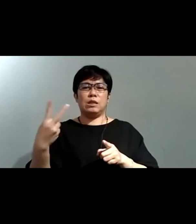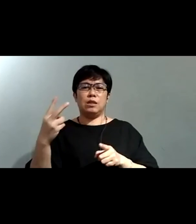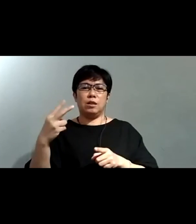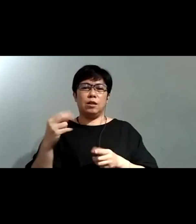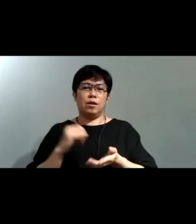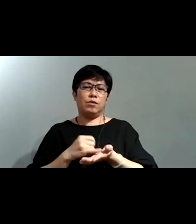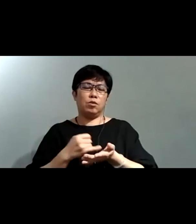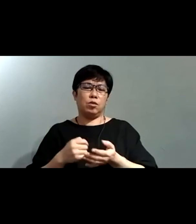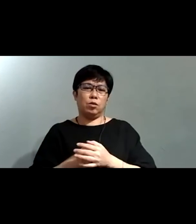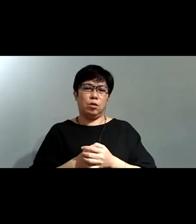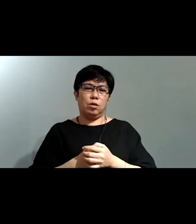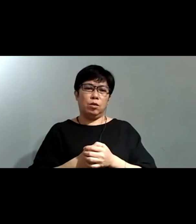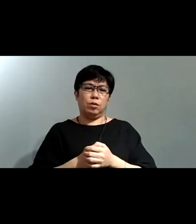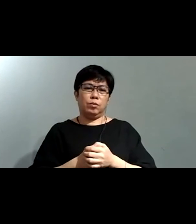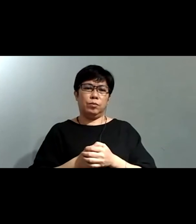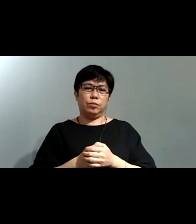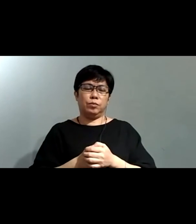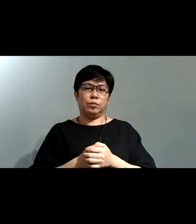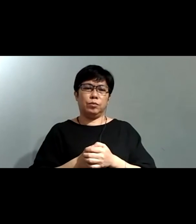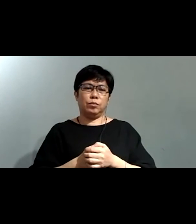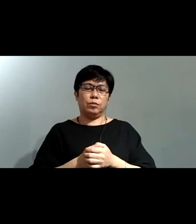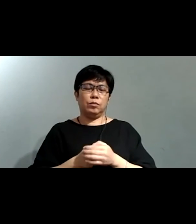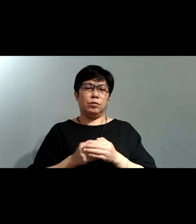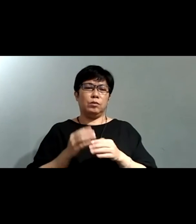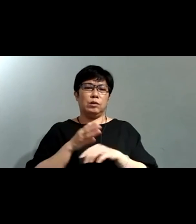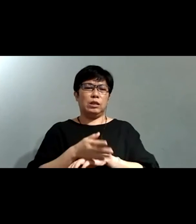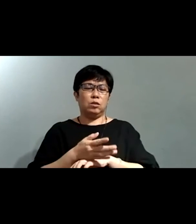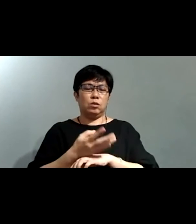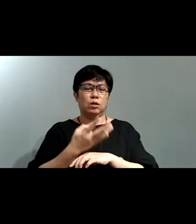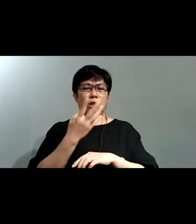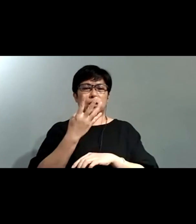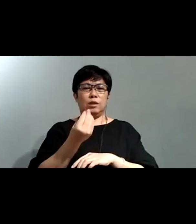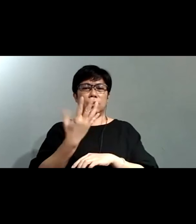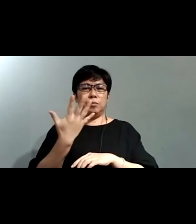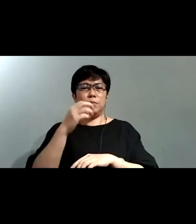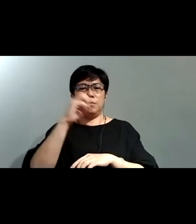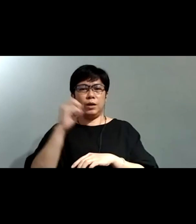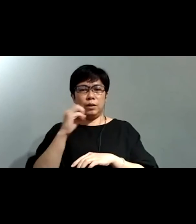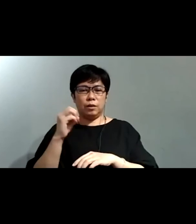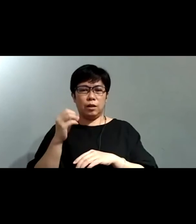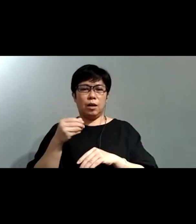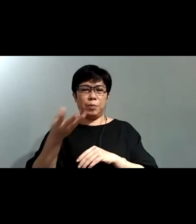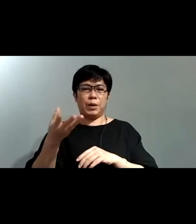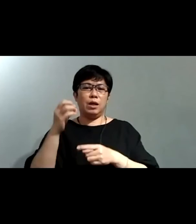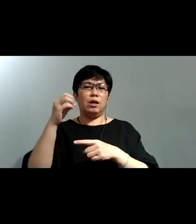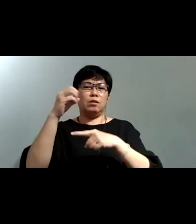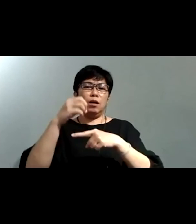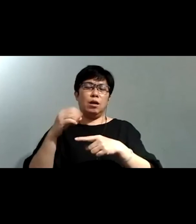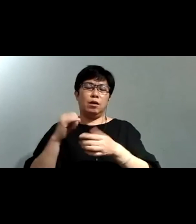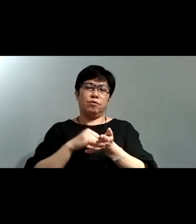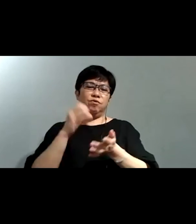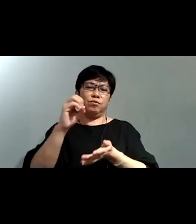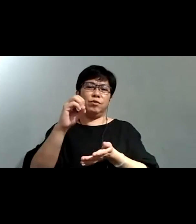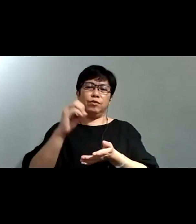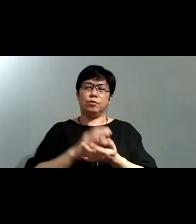than 45% of Hong Kong people gave her 0 marks. And that is serious enough, right?